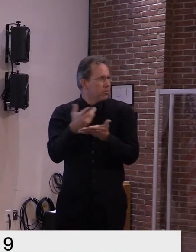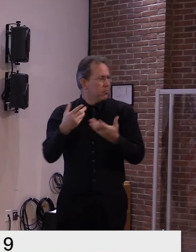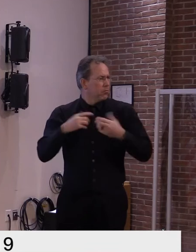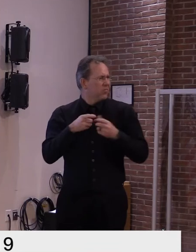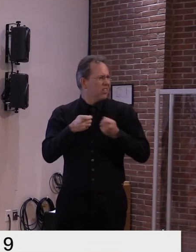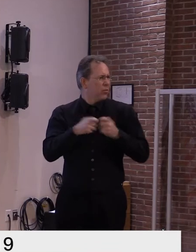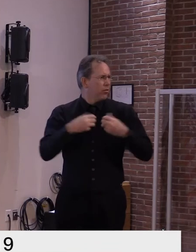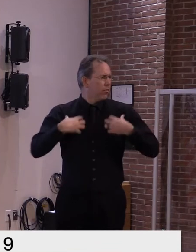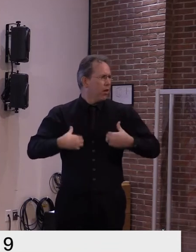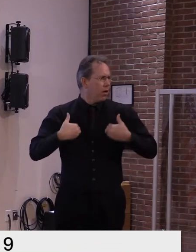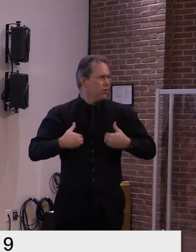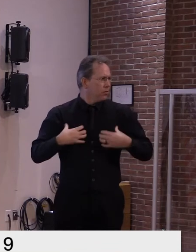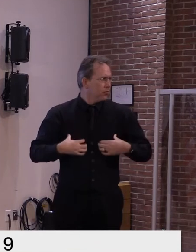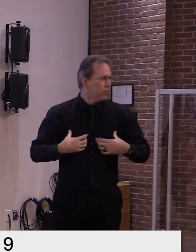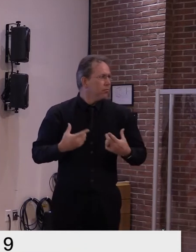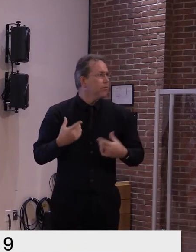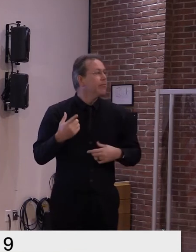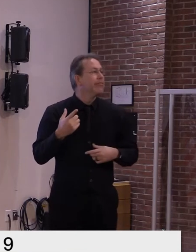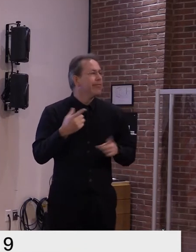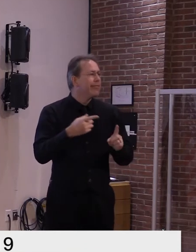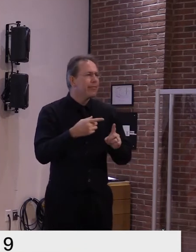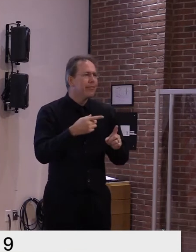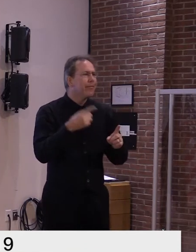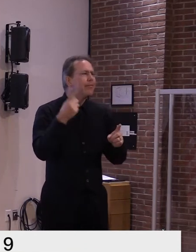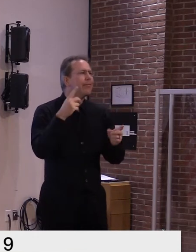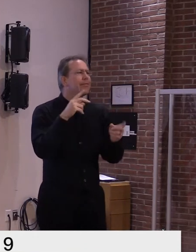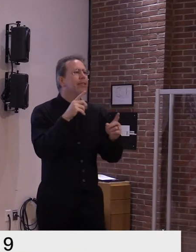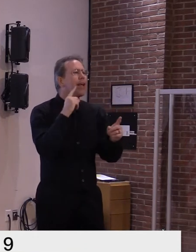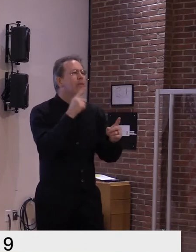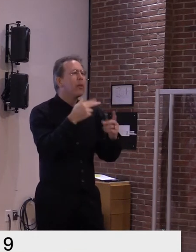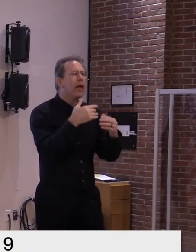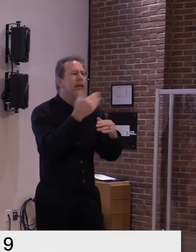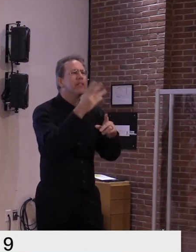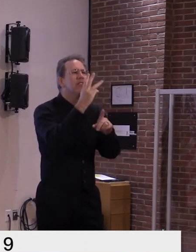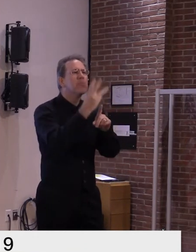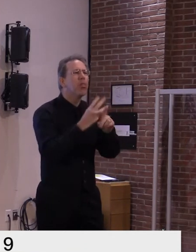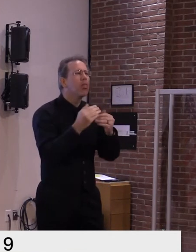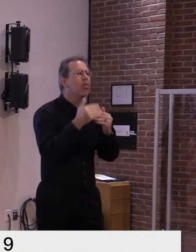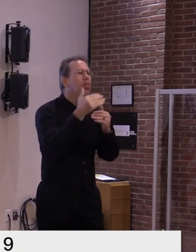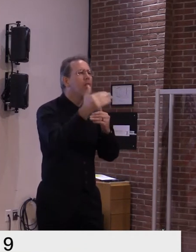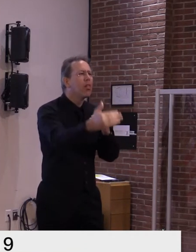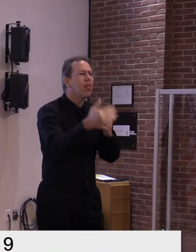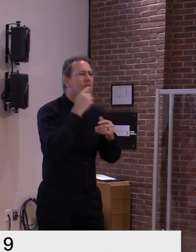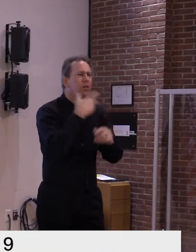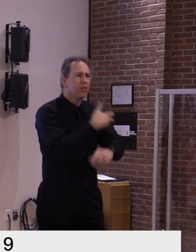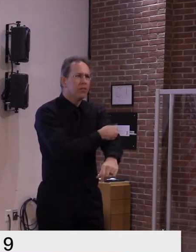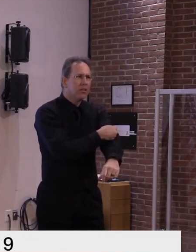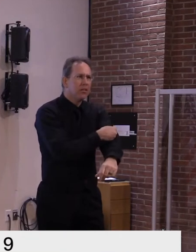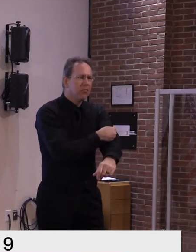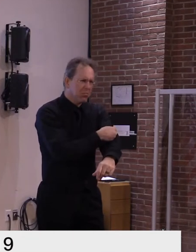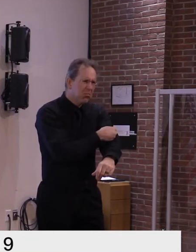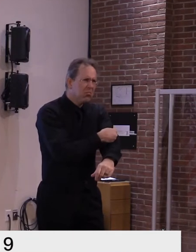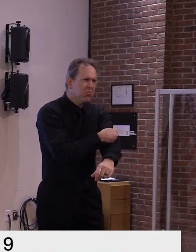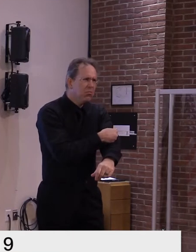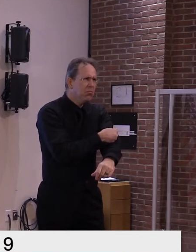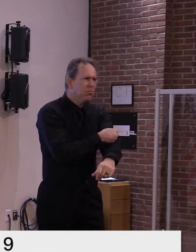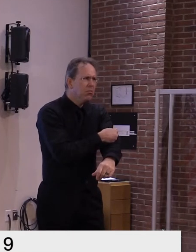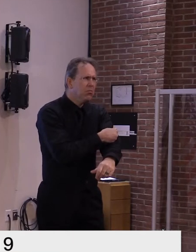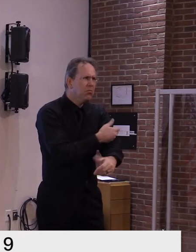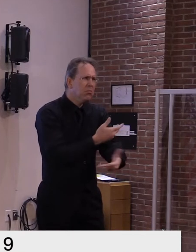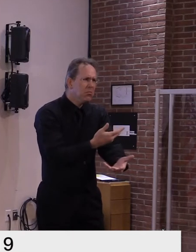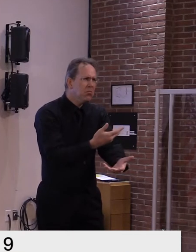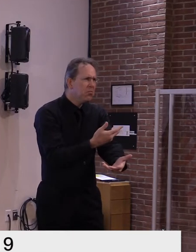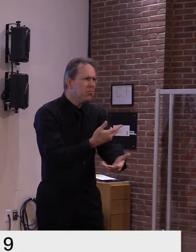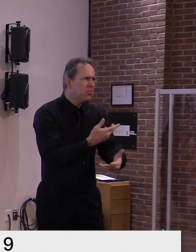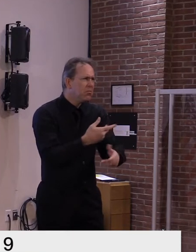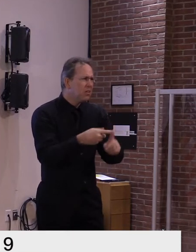COVID vaccine shot. Yet on the other hand, if he were to get his vaccine shot soon, he